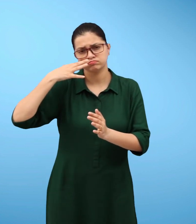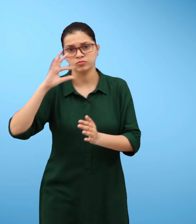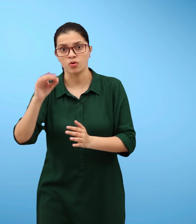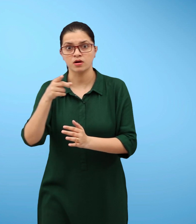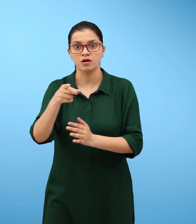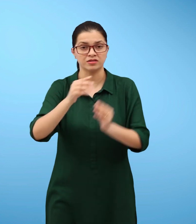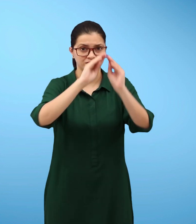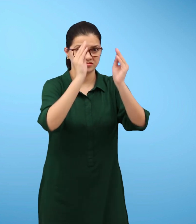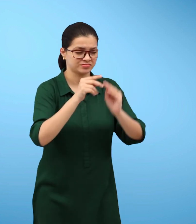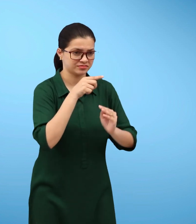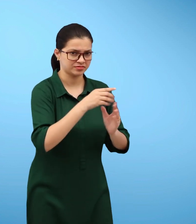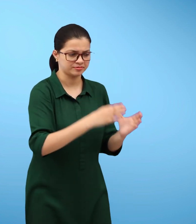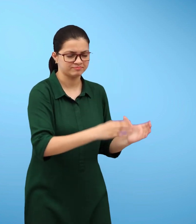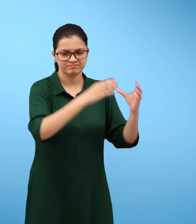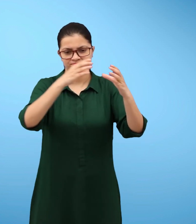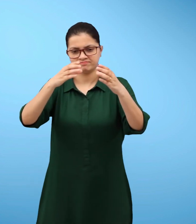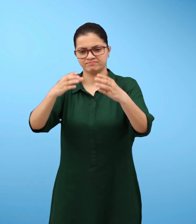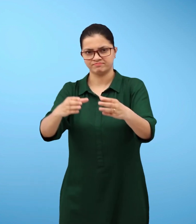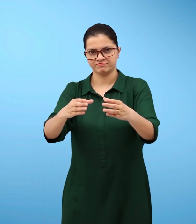the image of the deity is installed.